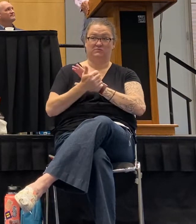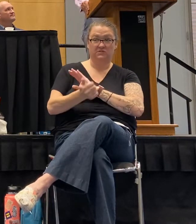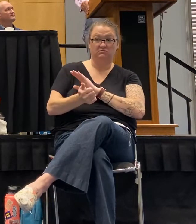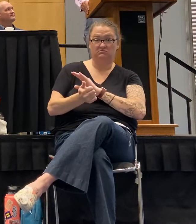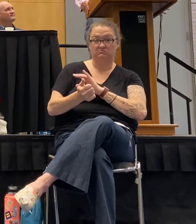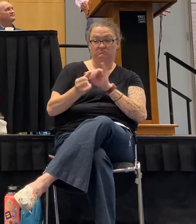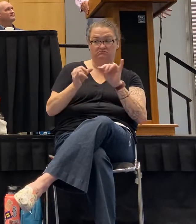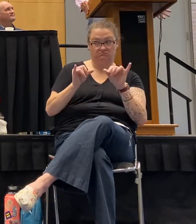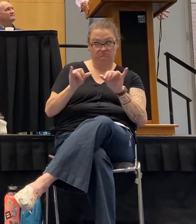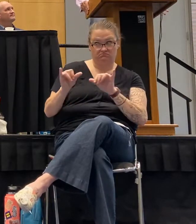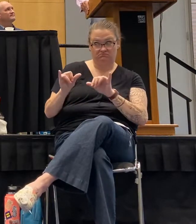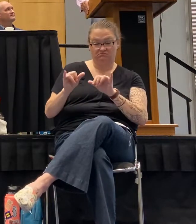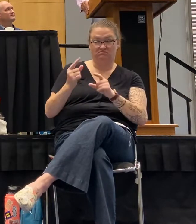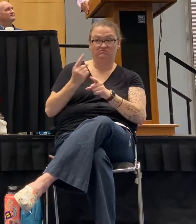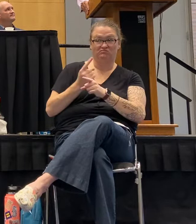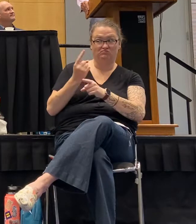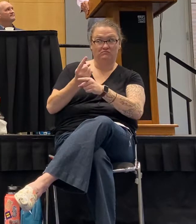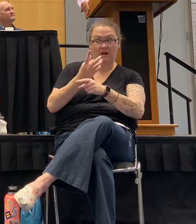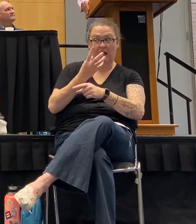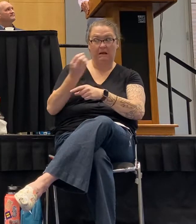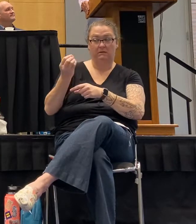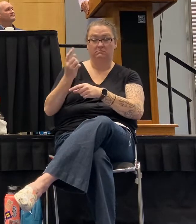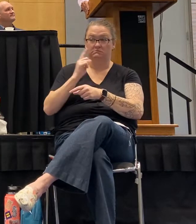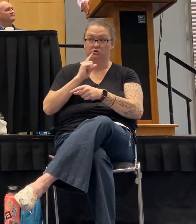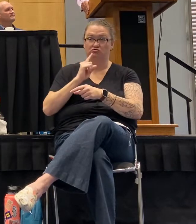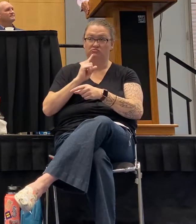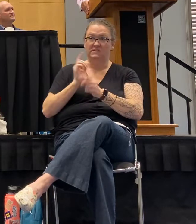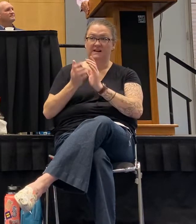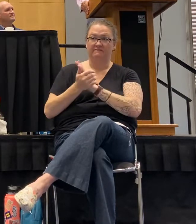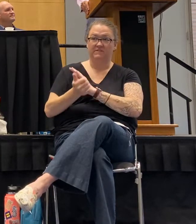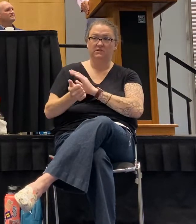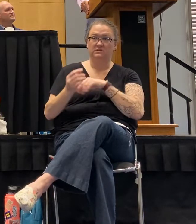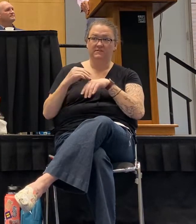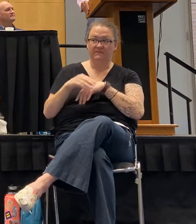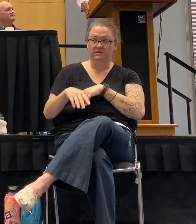were accurate and were effective.